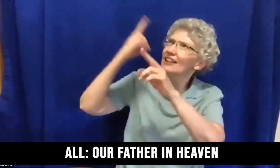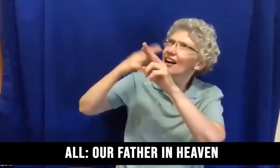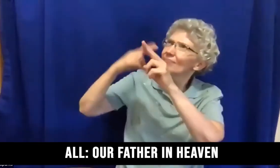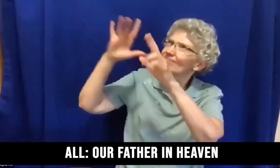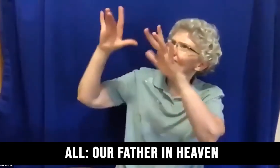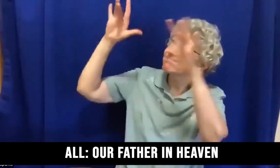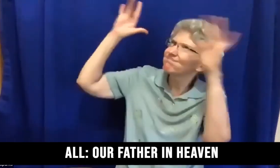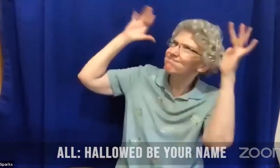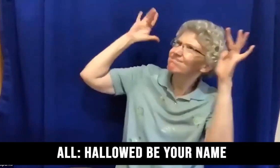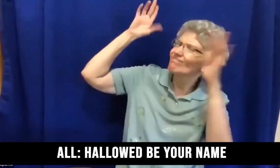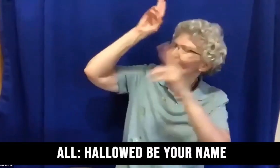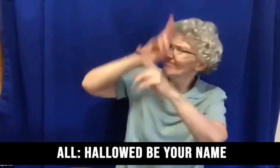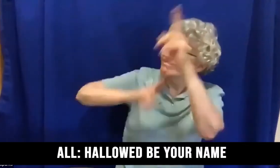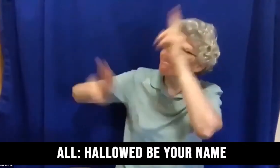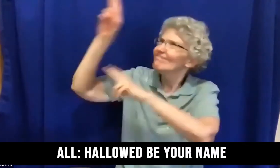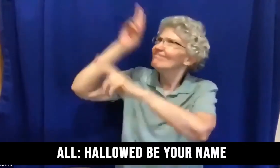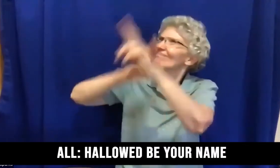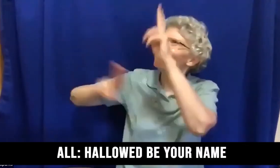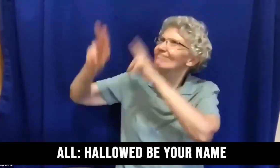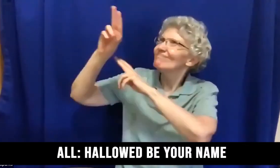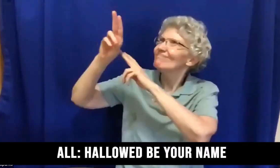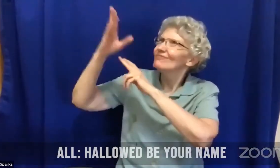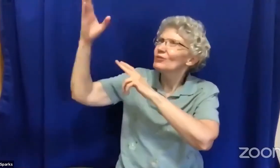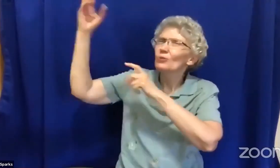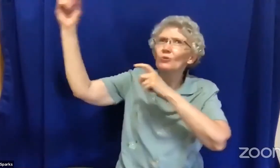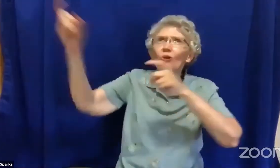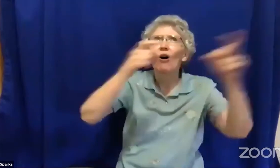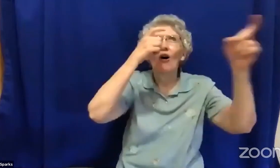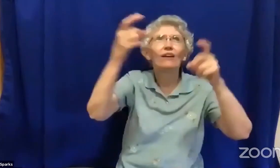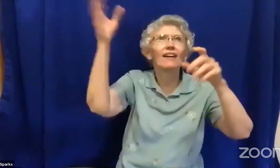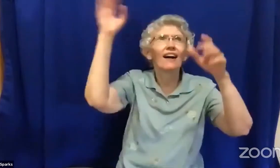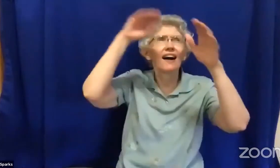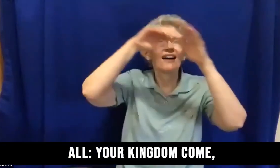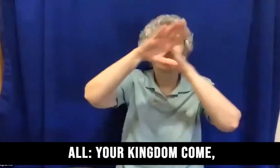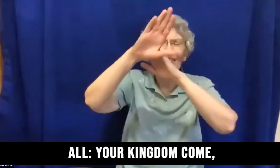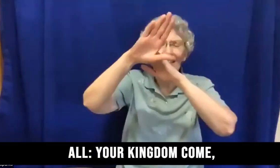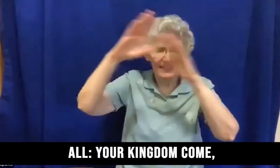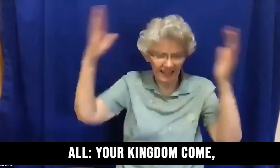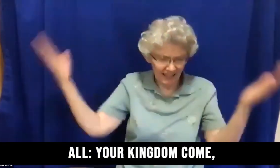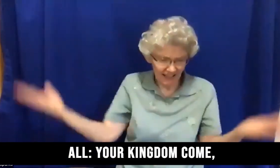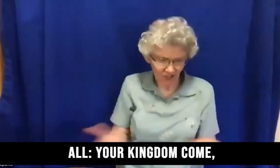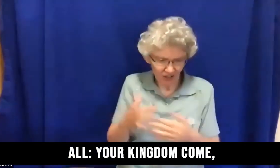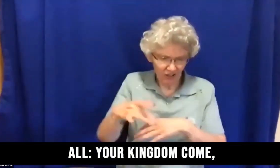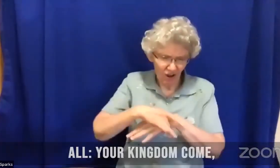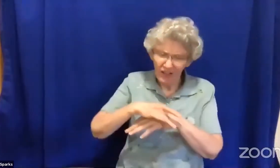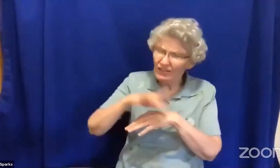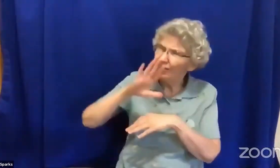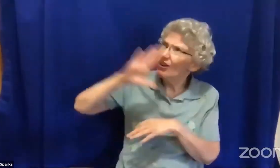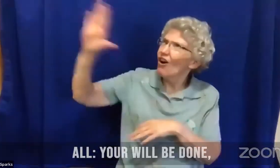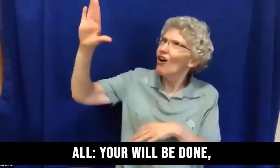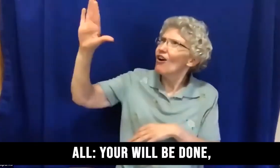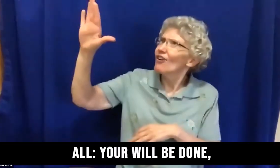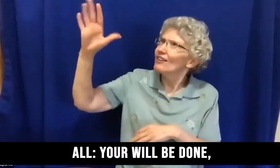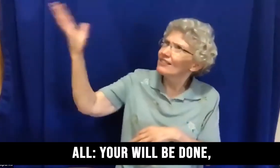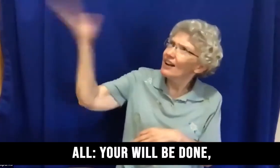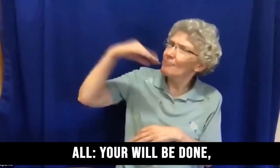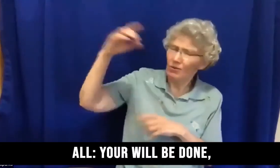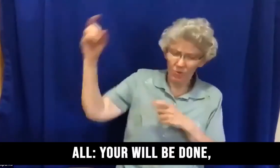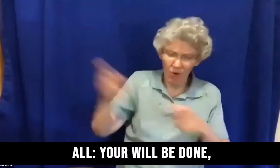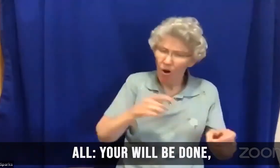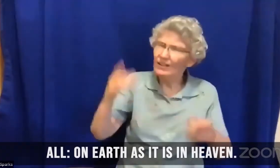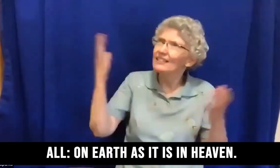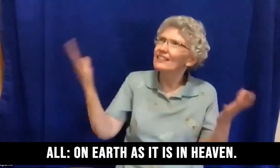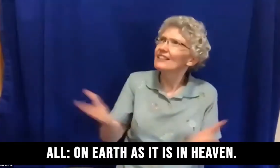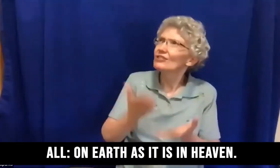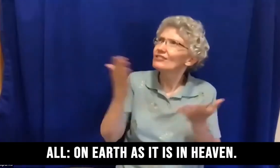Our Father in heaven, hallowed be thy name. Your kingdom come, your will be